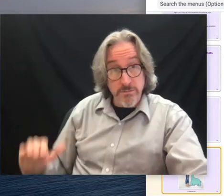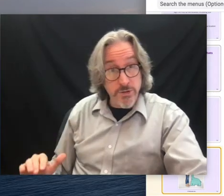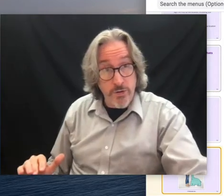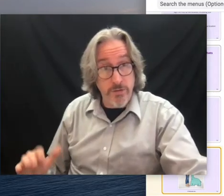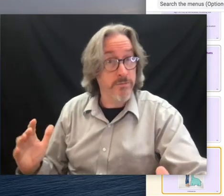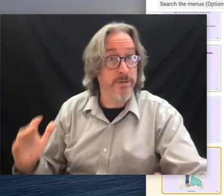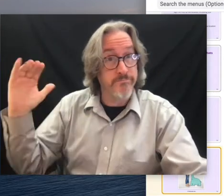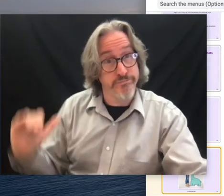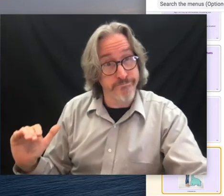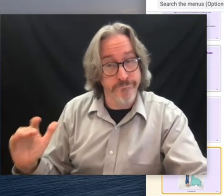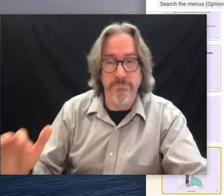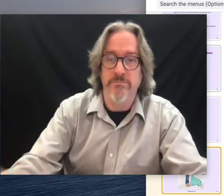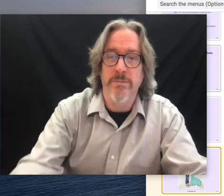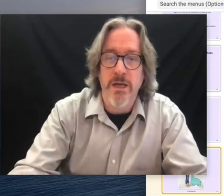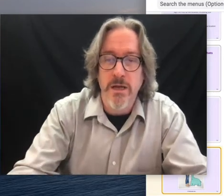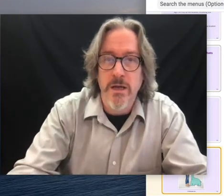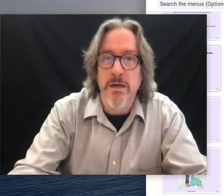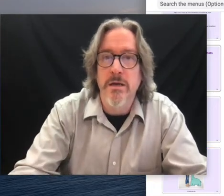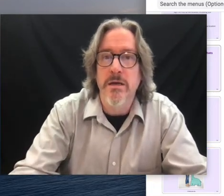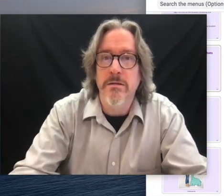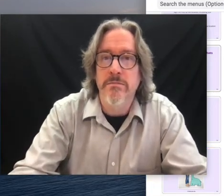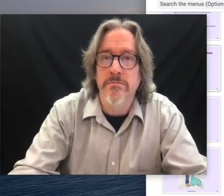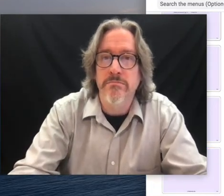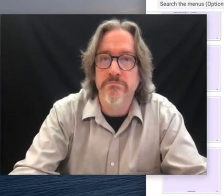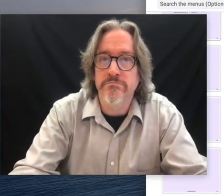taller, shorter, right?